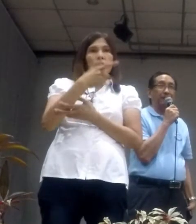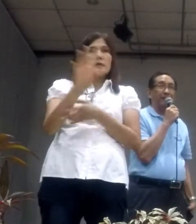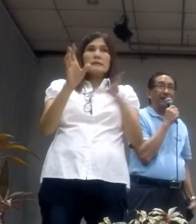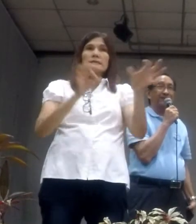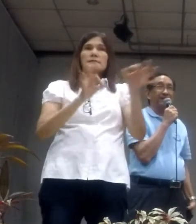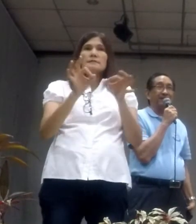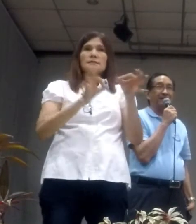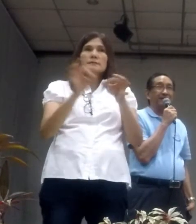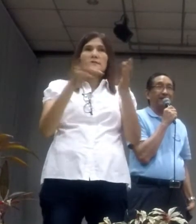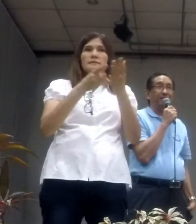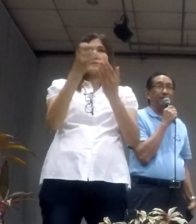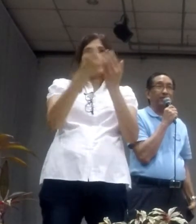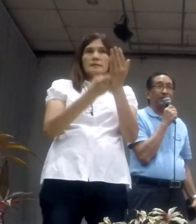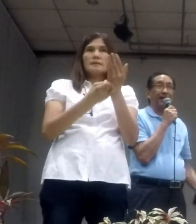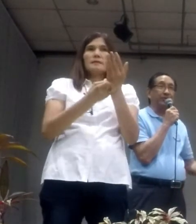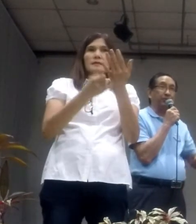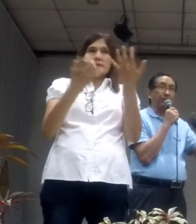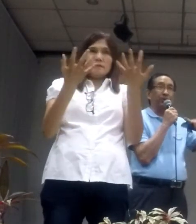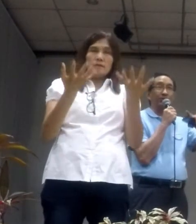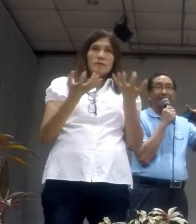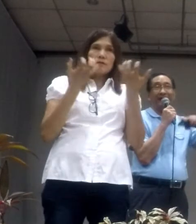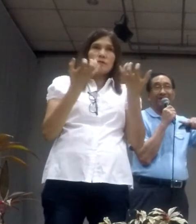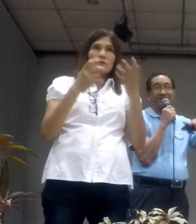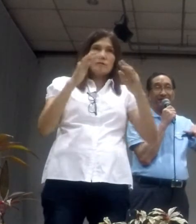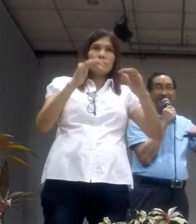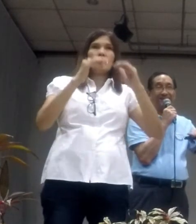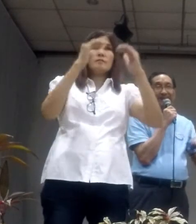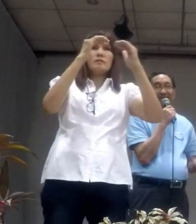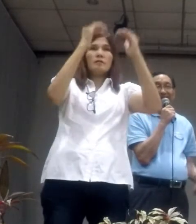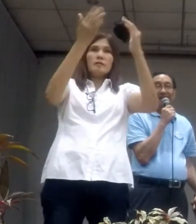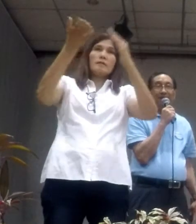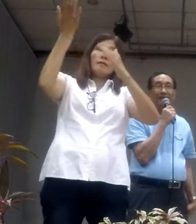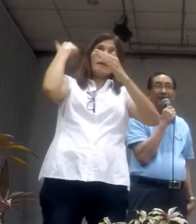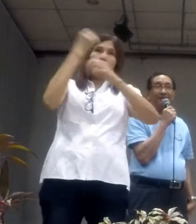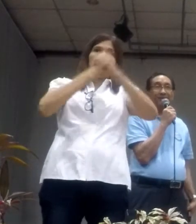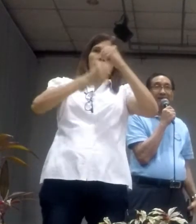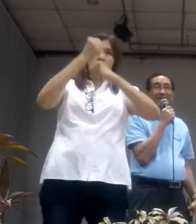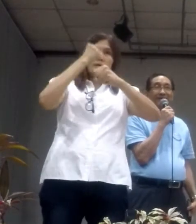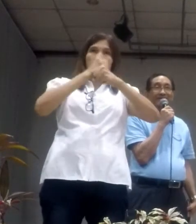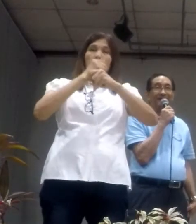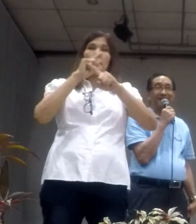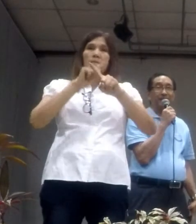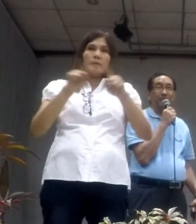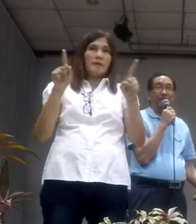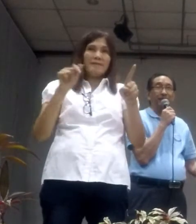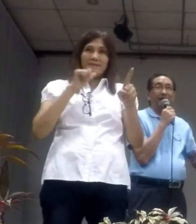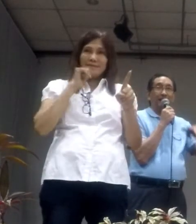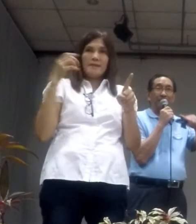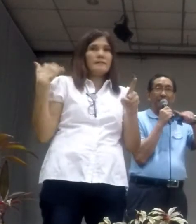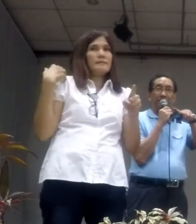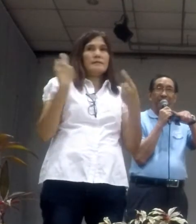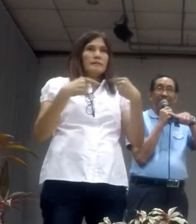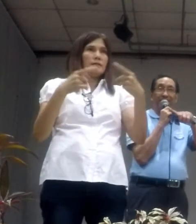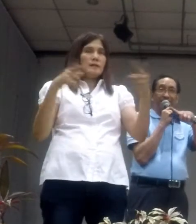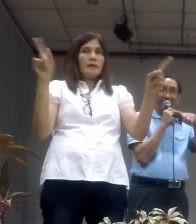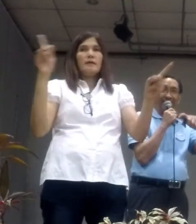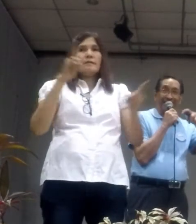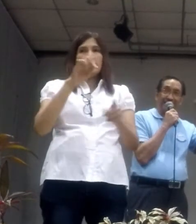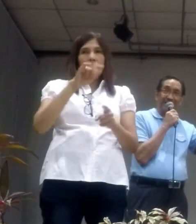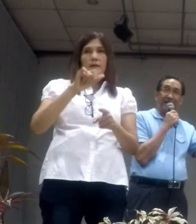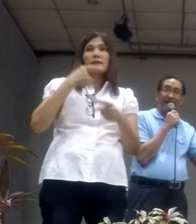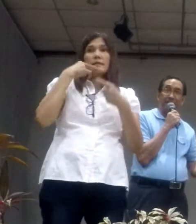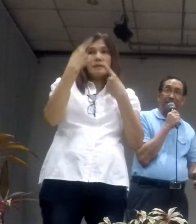describe a project she was trying to promote last year but was not successful. Maybe Perla, you